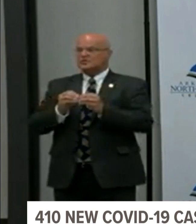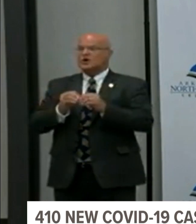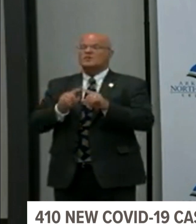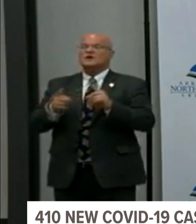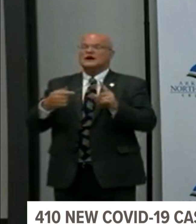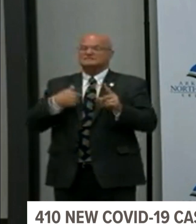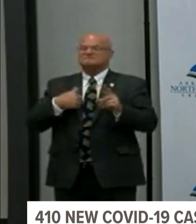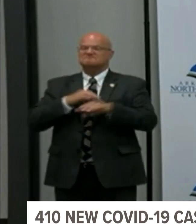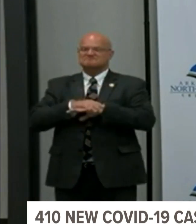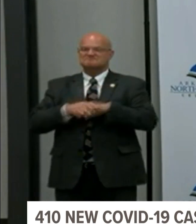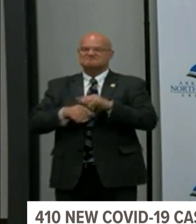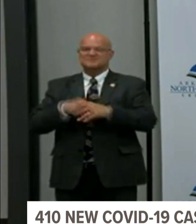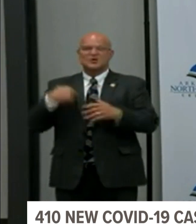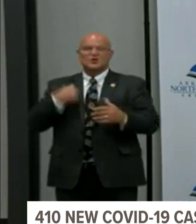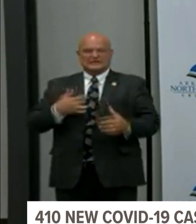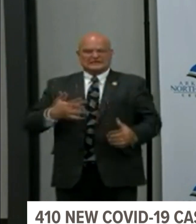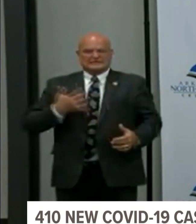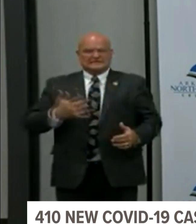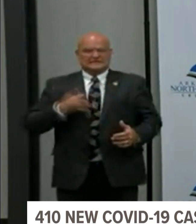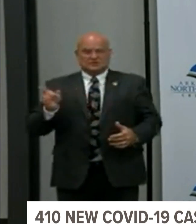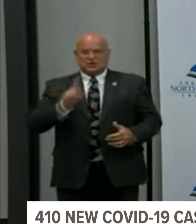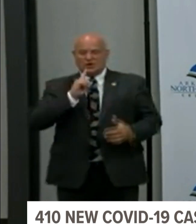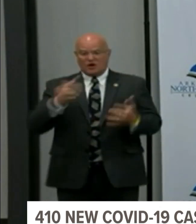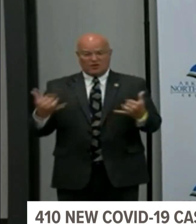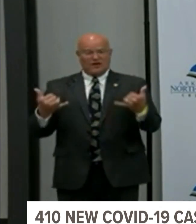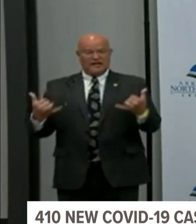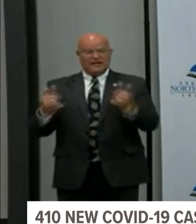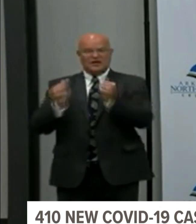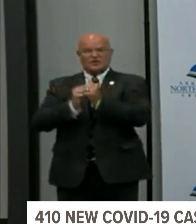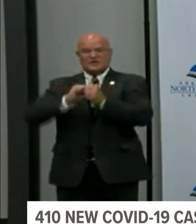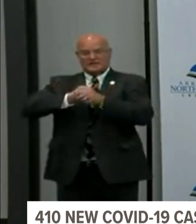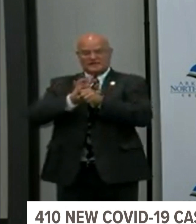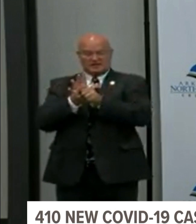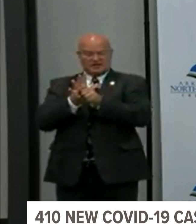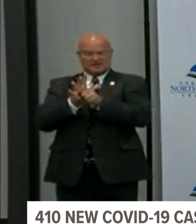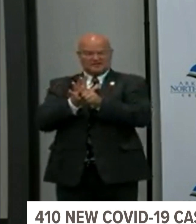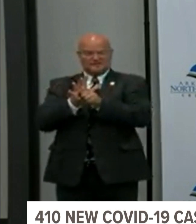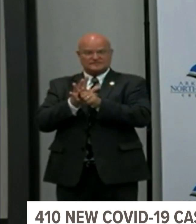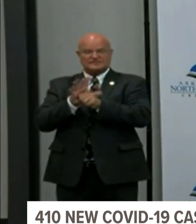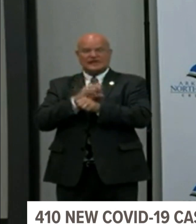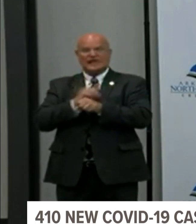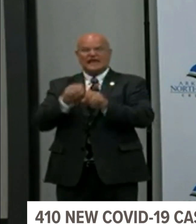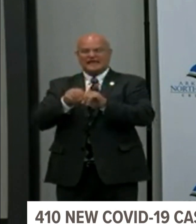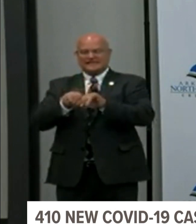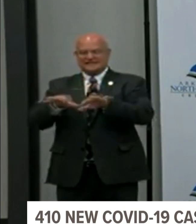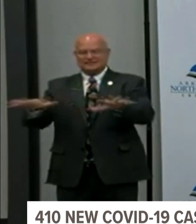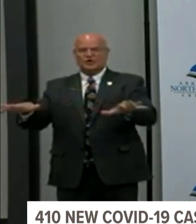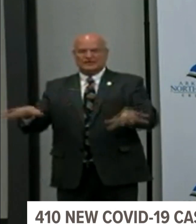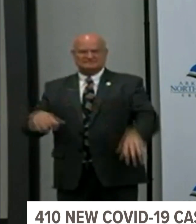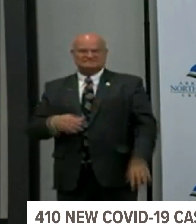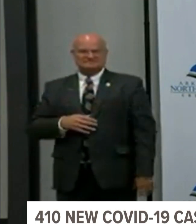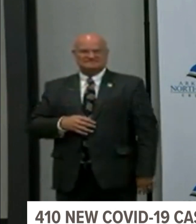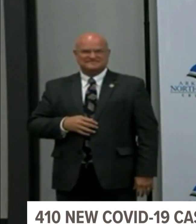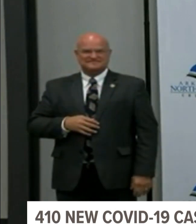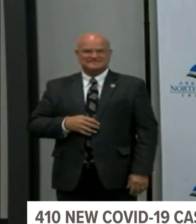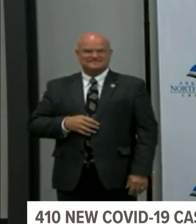I'm comfortable that we're getting a sense as to where we are with the virus and the extent of its spread.